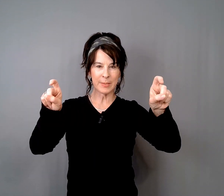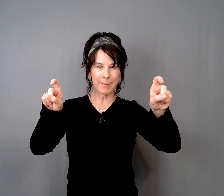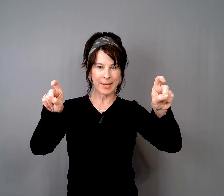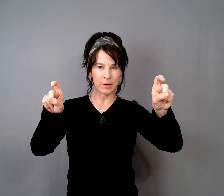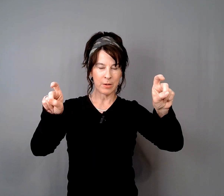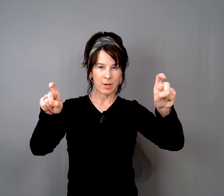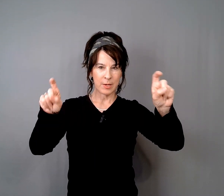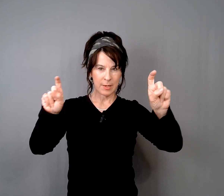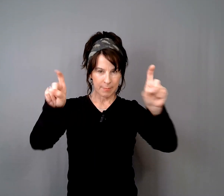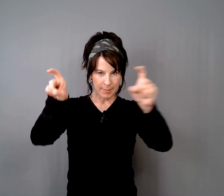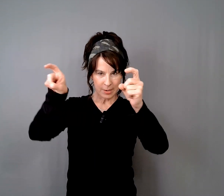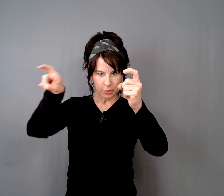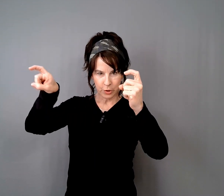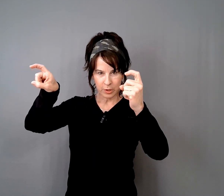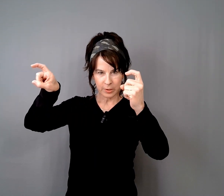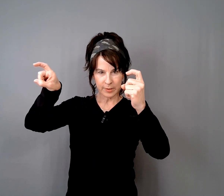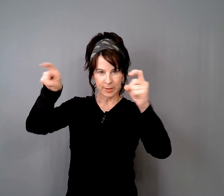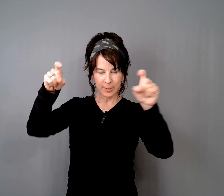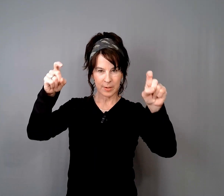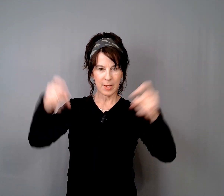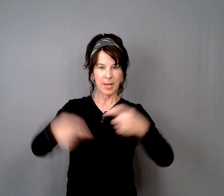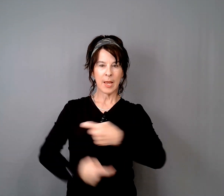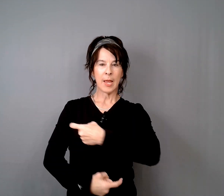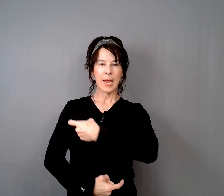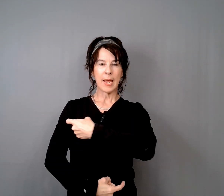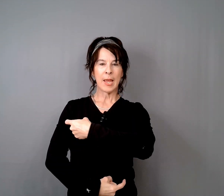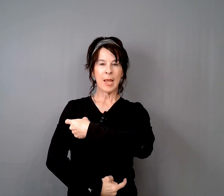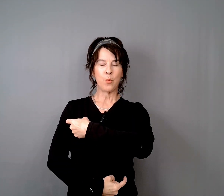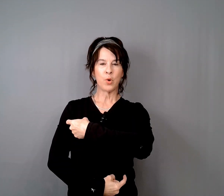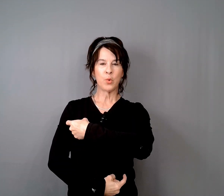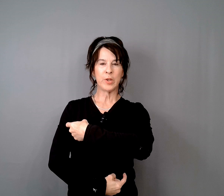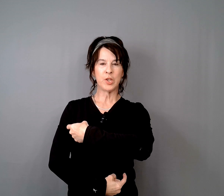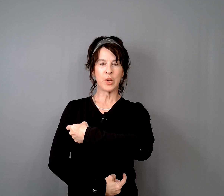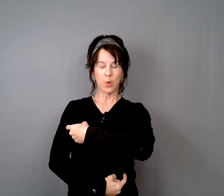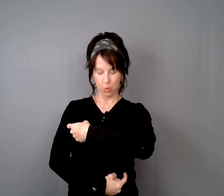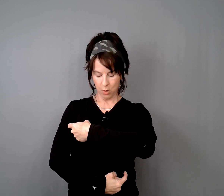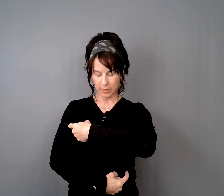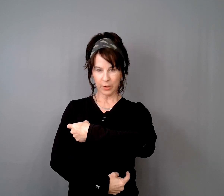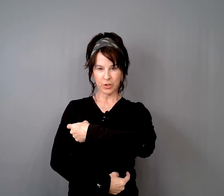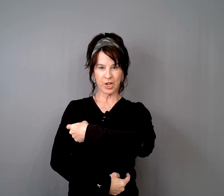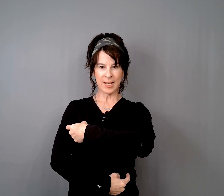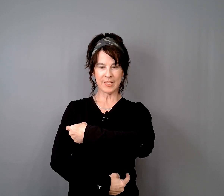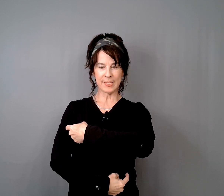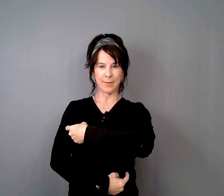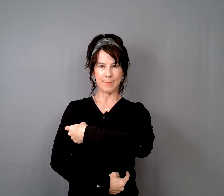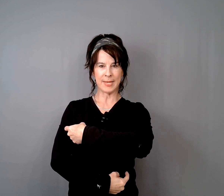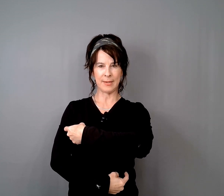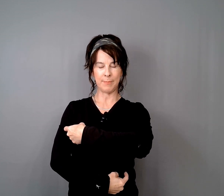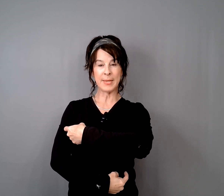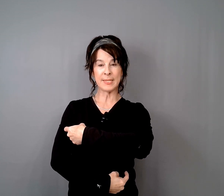make hooks. And we're going to go across our chest and